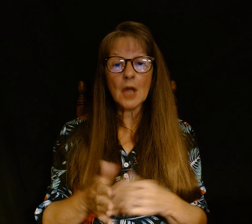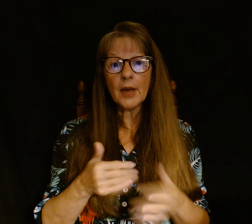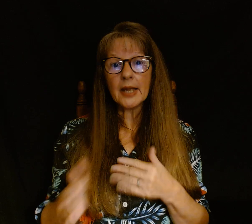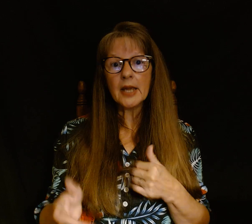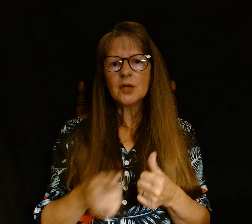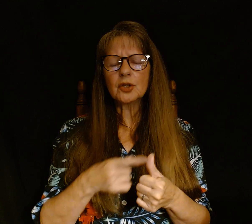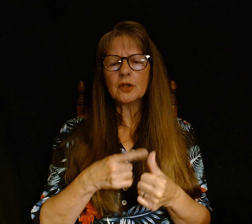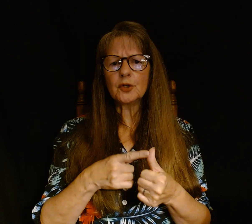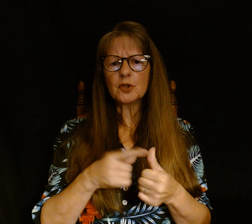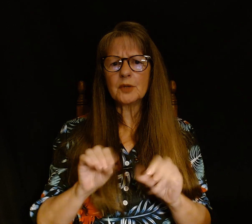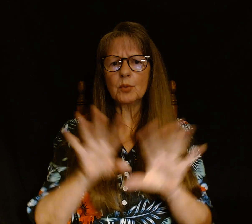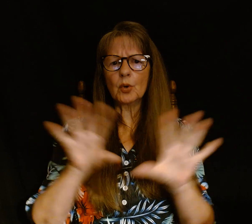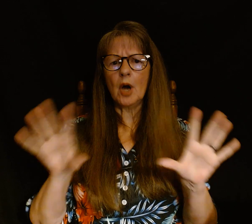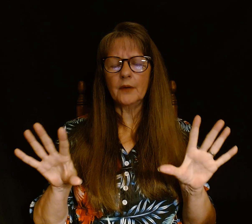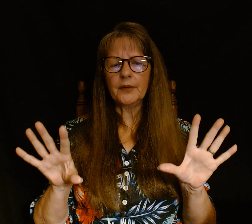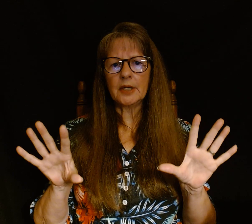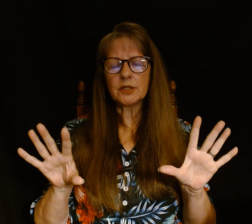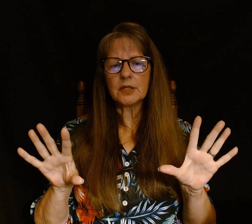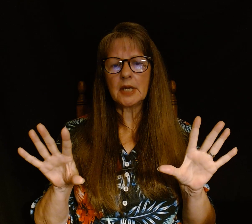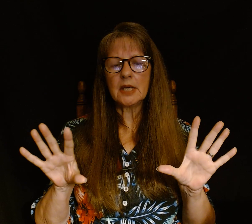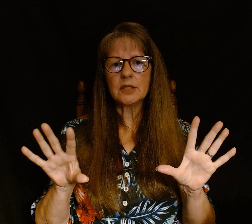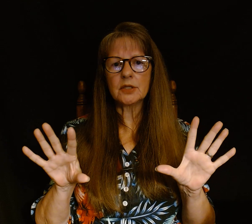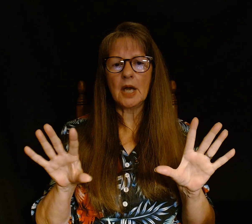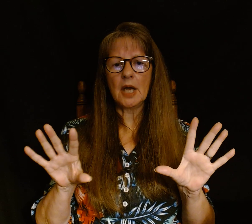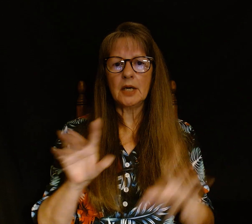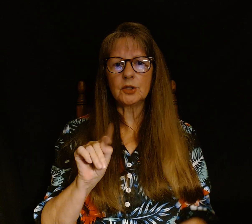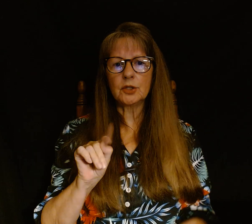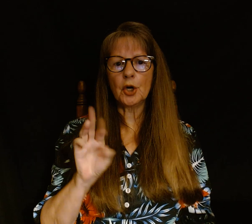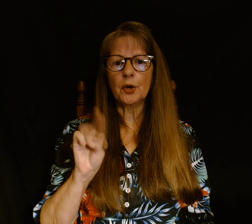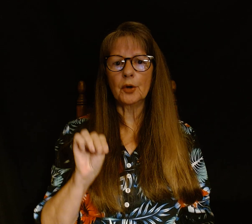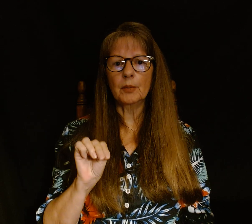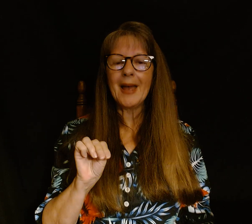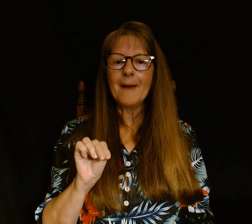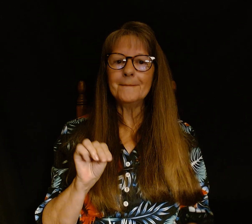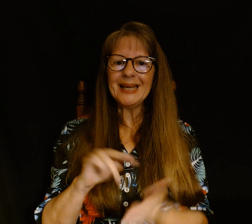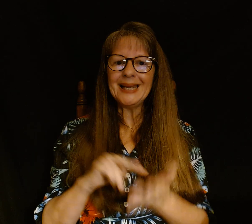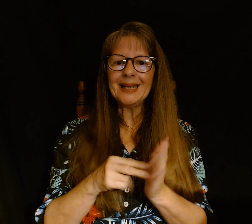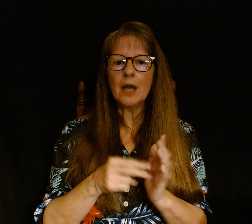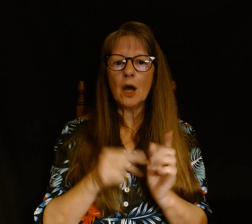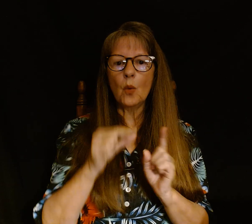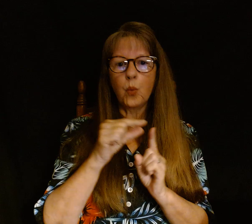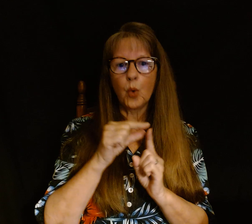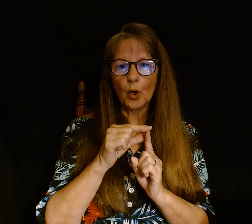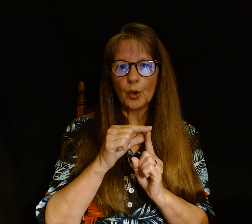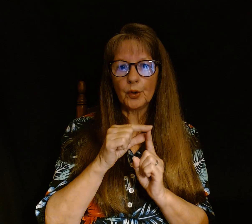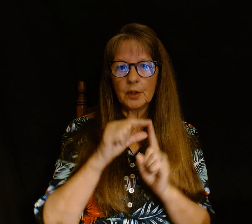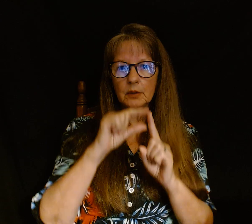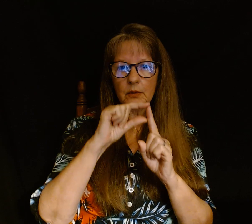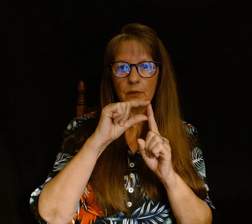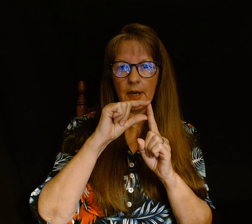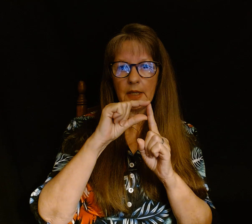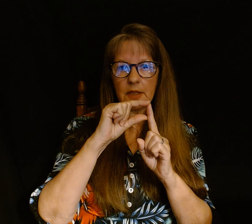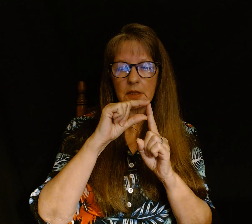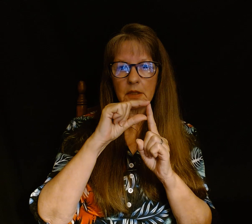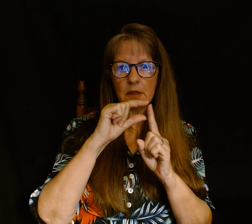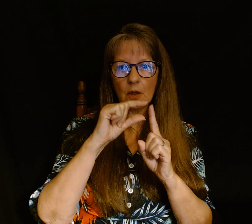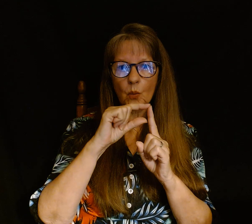Okay, so the first one that's more obvious is term, meaning a word, right? A